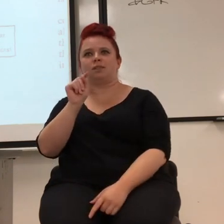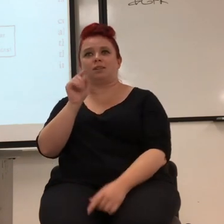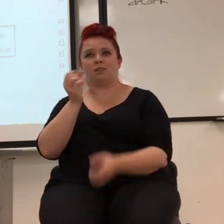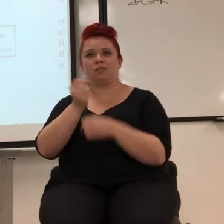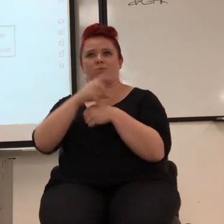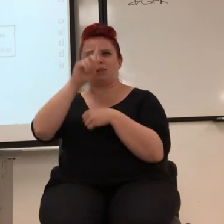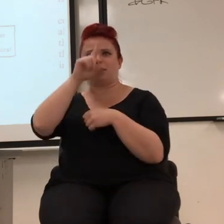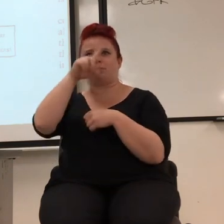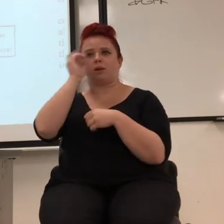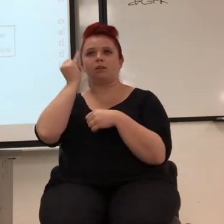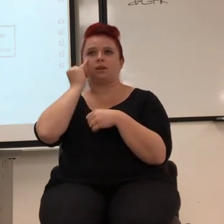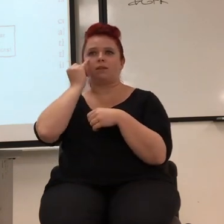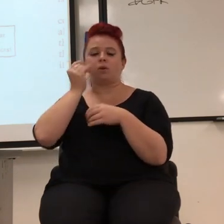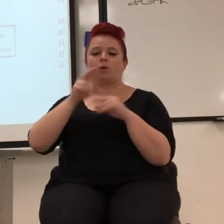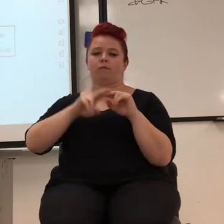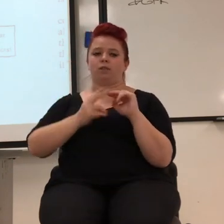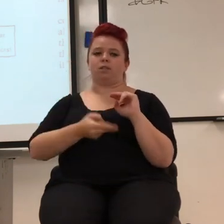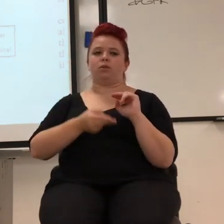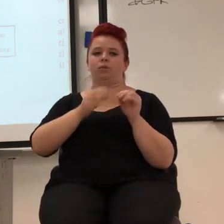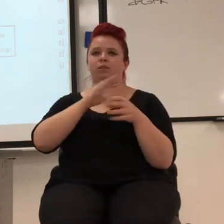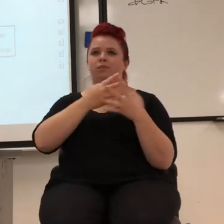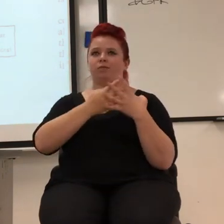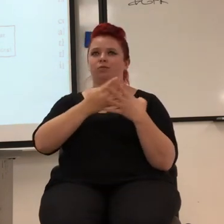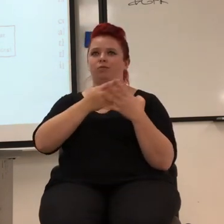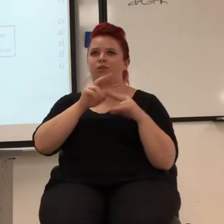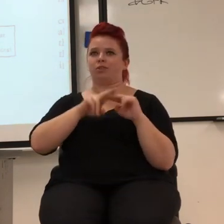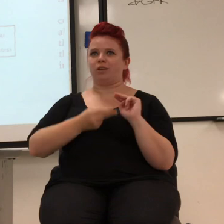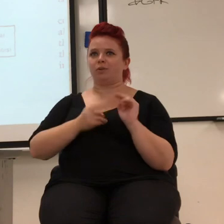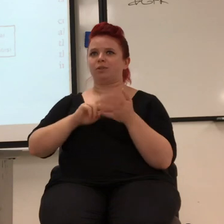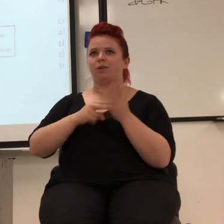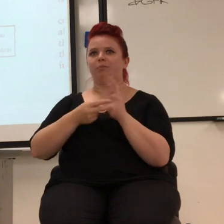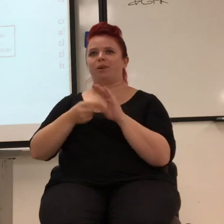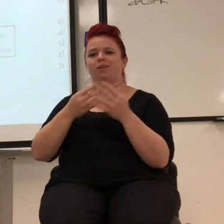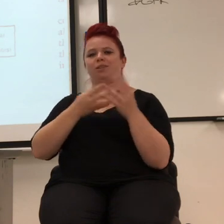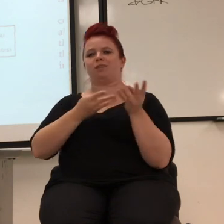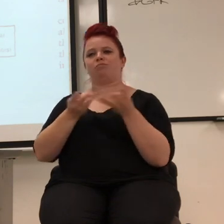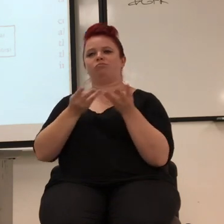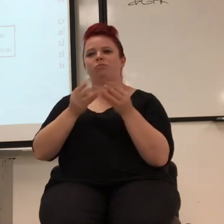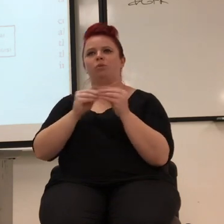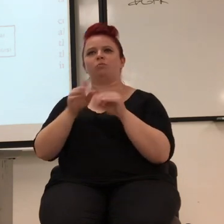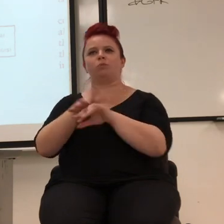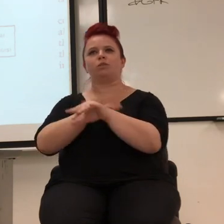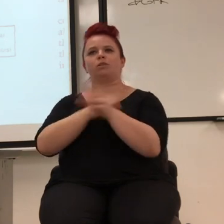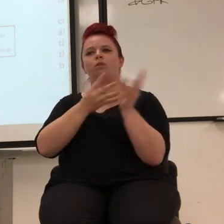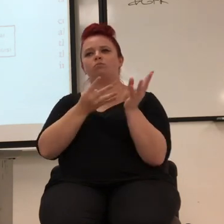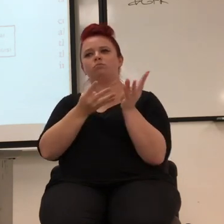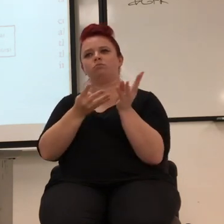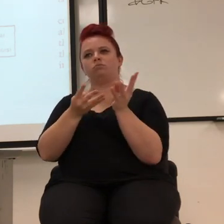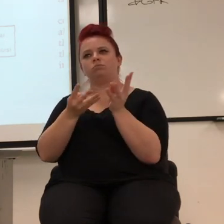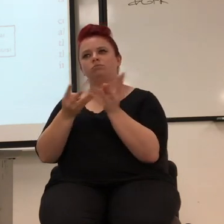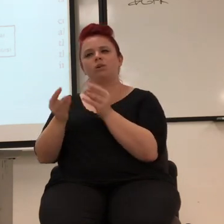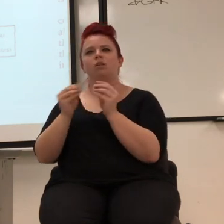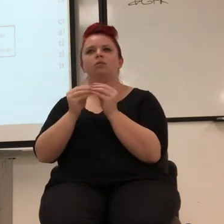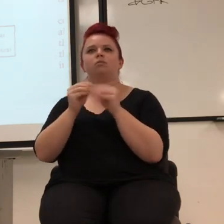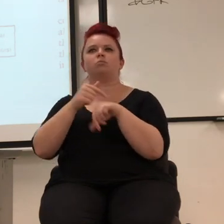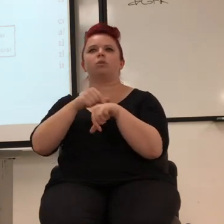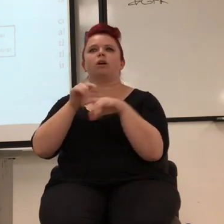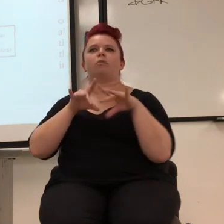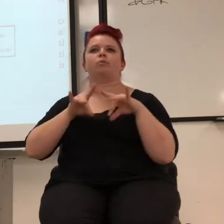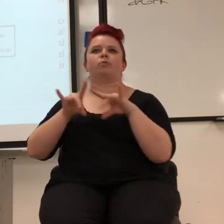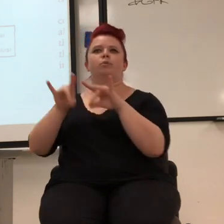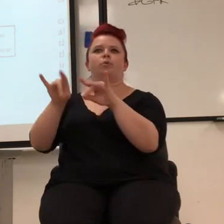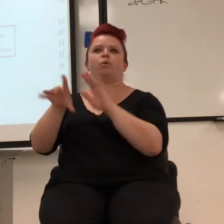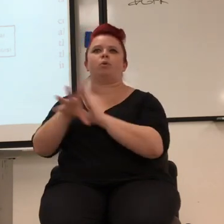if you have decreased filtration, you slow the flow down, you have more time to reabsorb sodium. So when you get